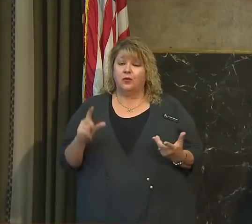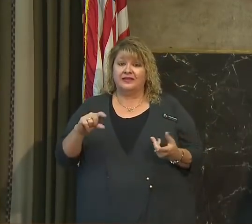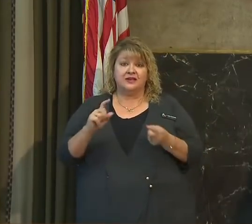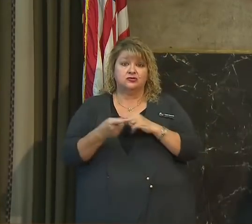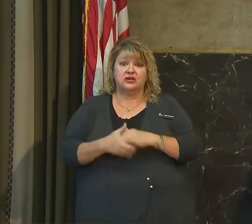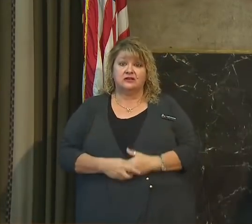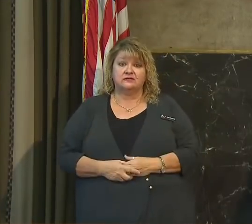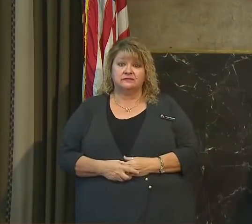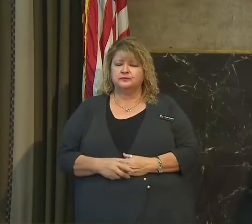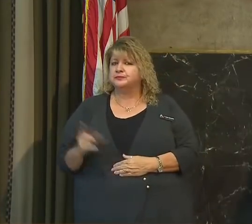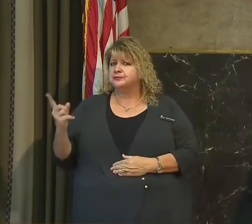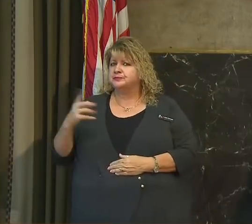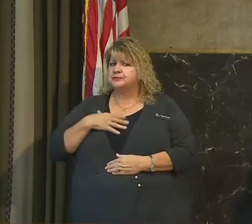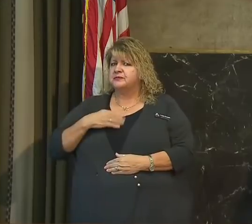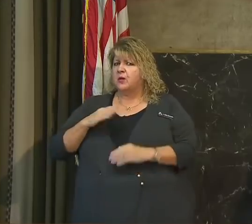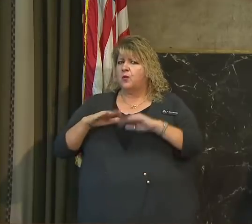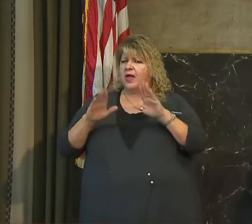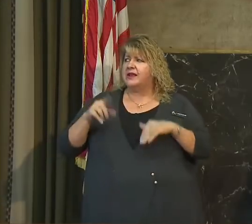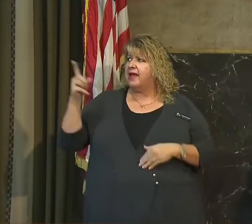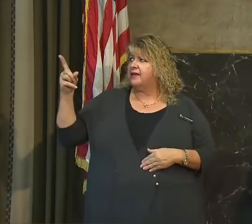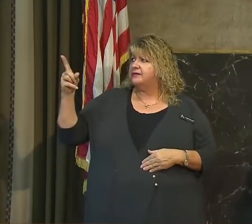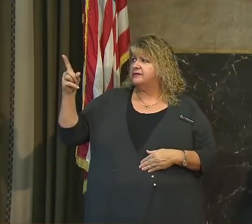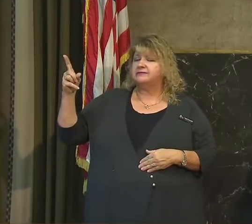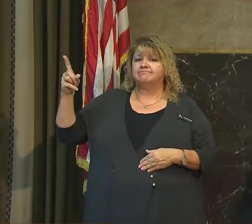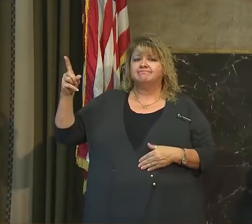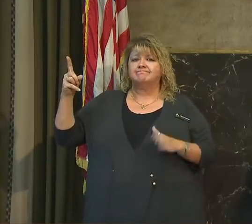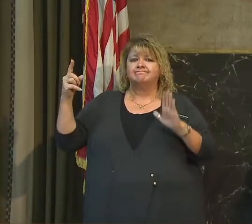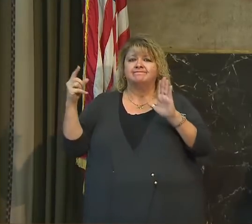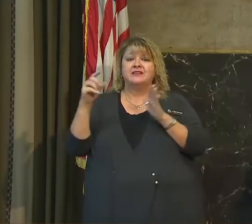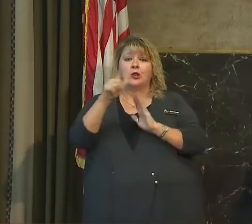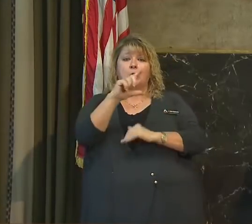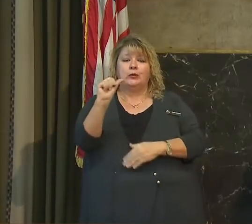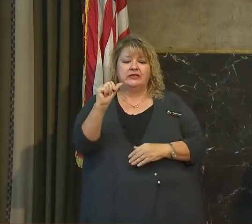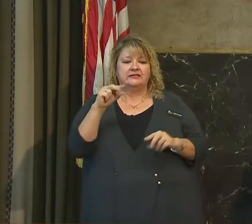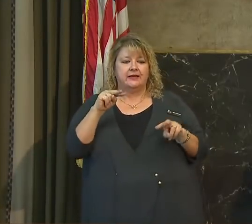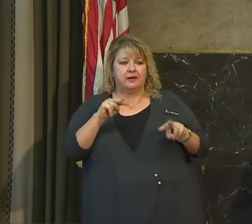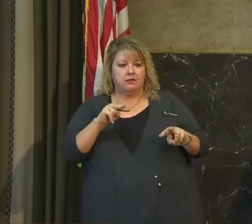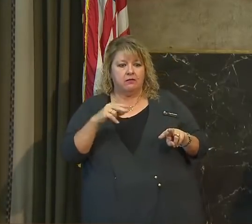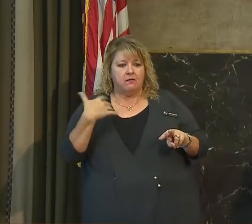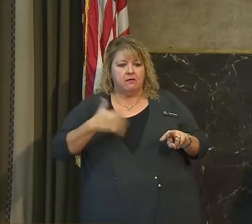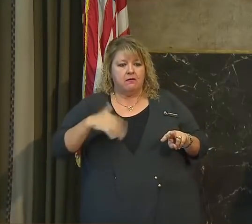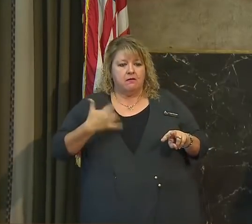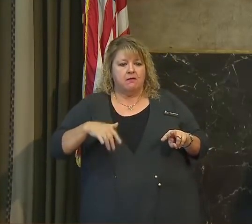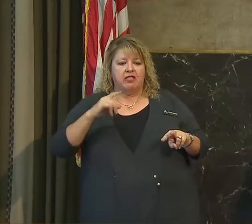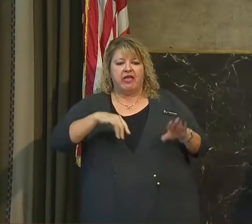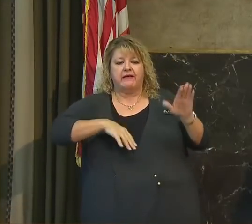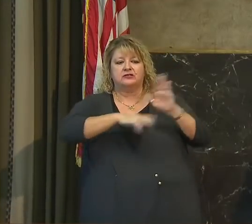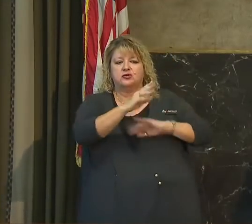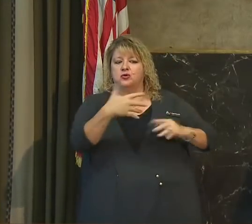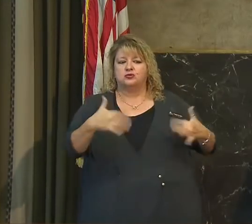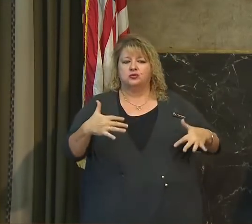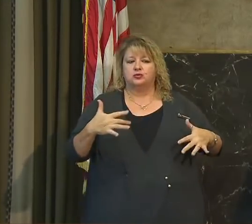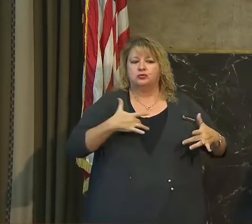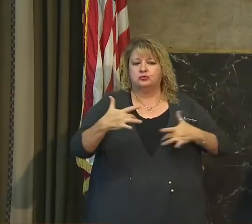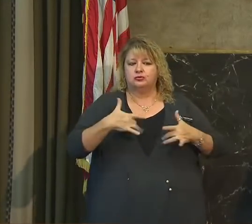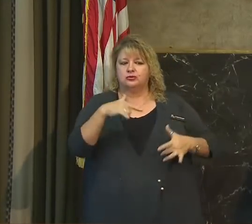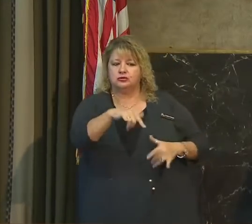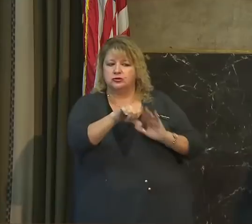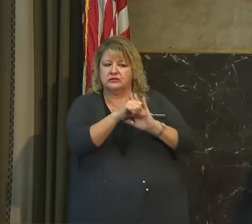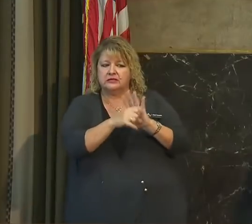The White House has listed Louisiana as a state of concern because of the surge that I have been discussing with